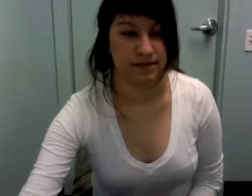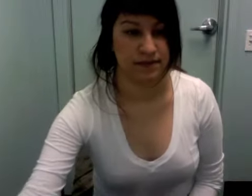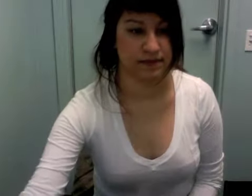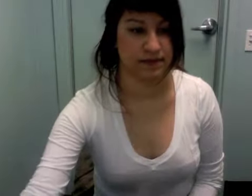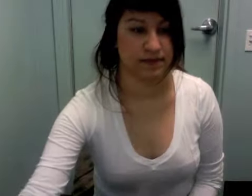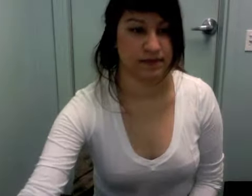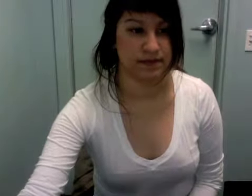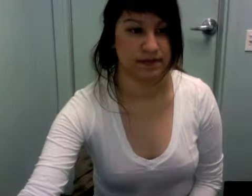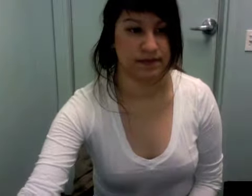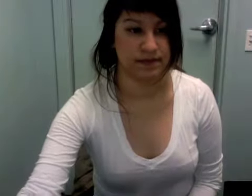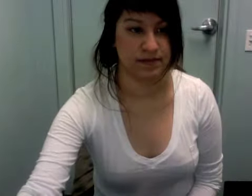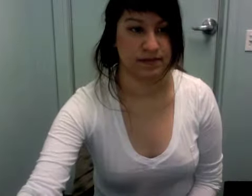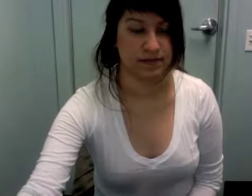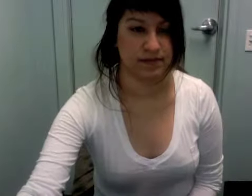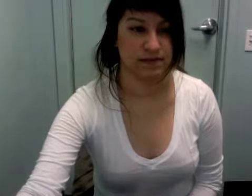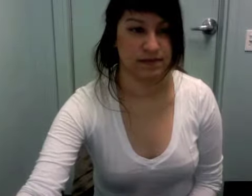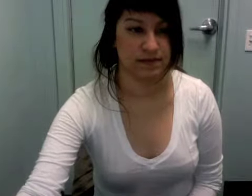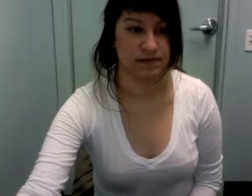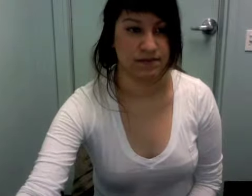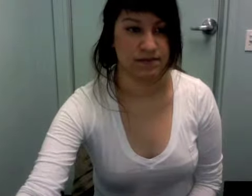arrangement, I think it would be better to mix and match it.